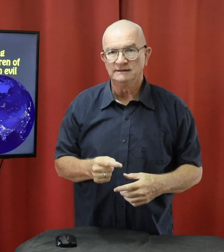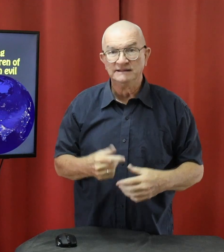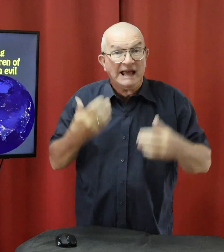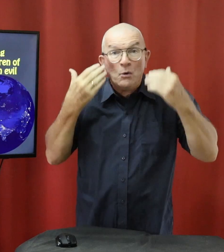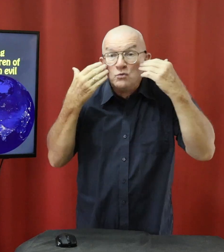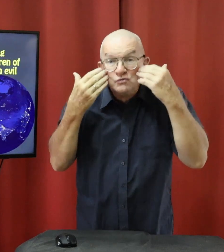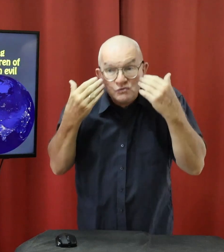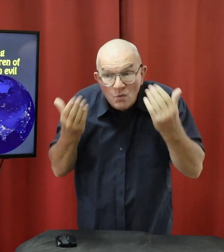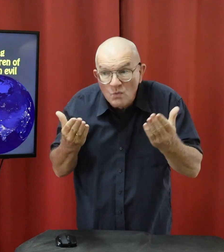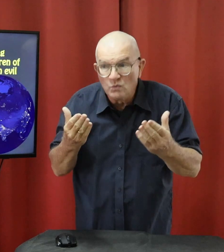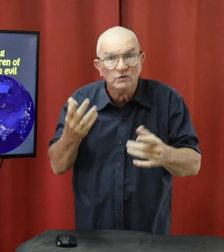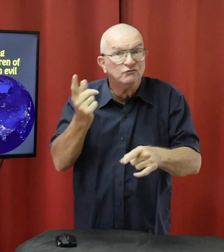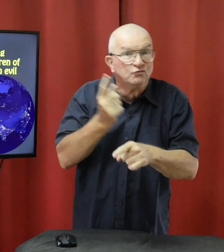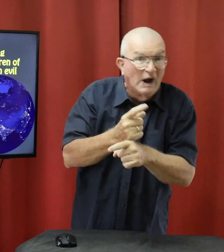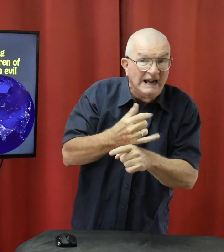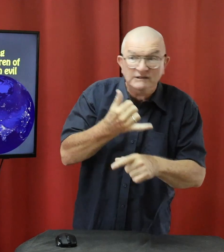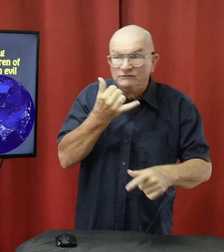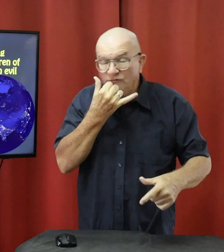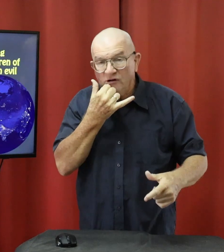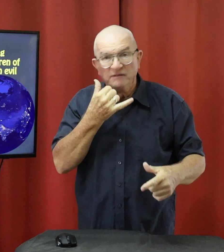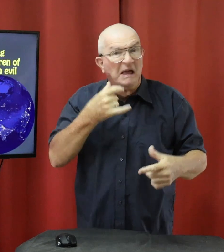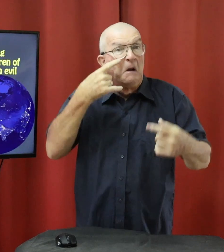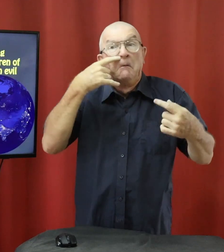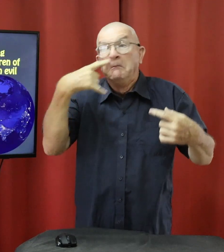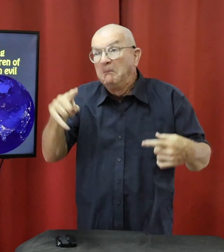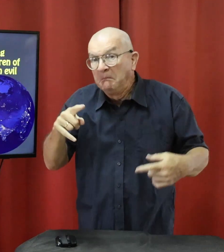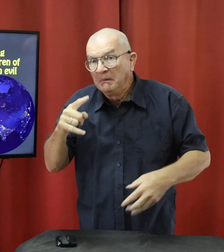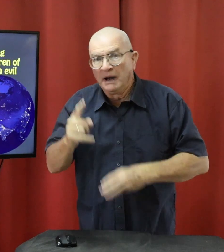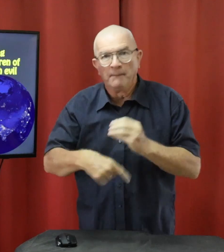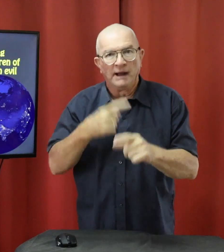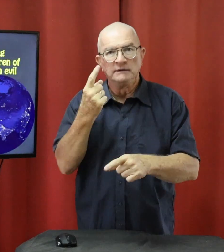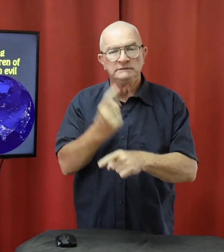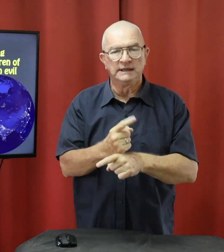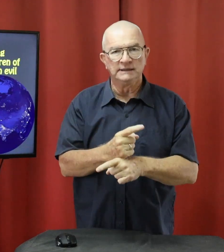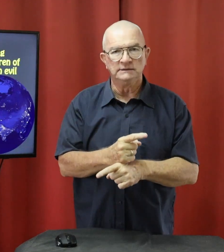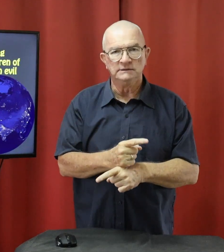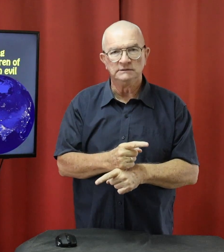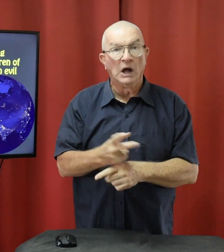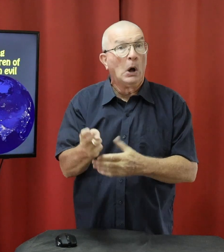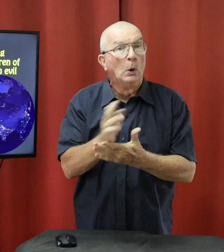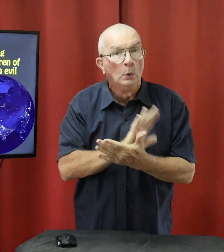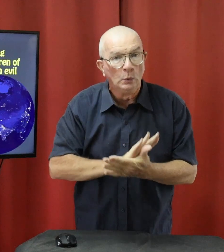right, don't know right and wrong. They don't care about right or